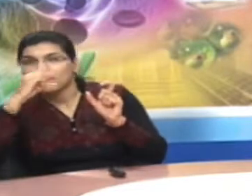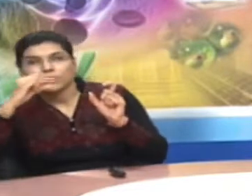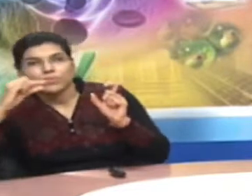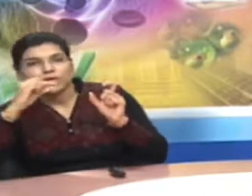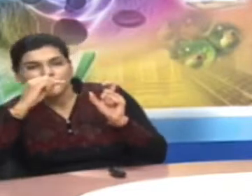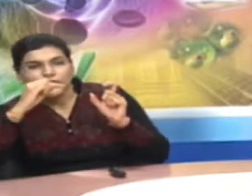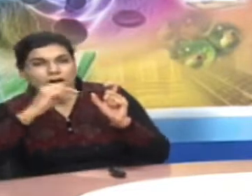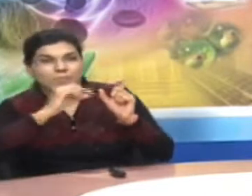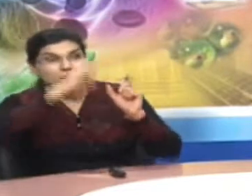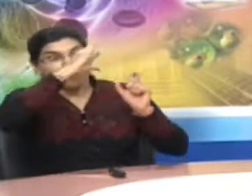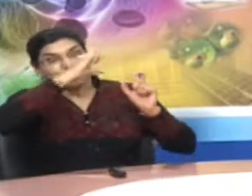first initial is capital,